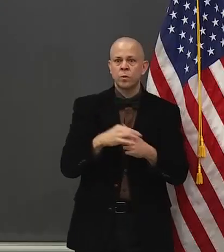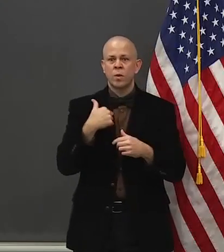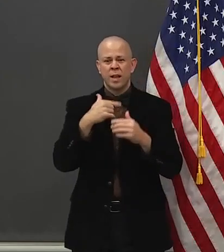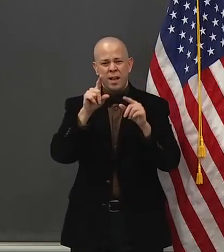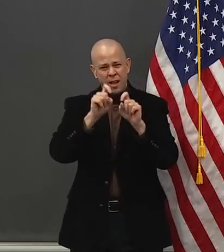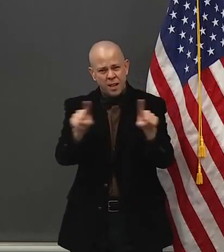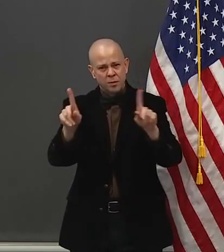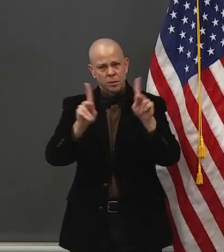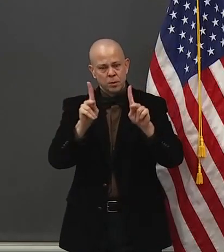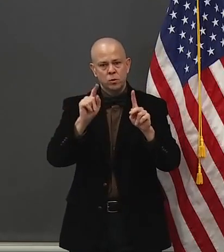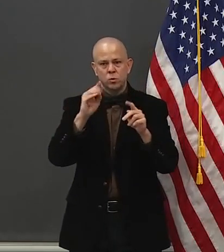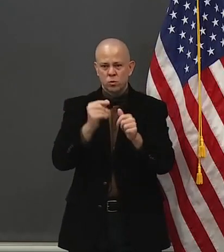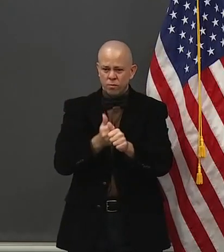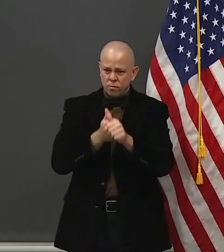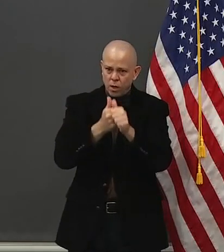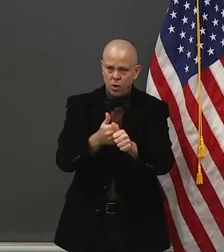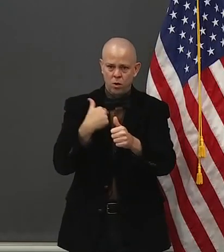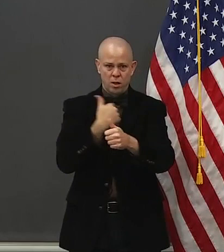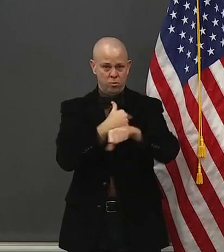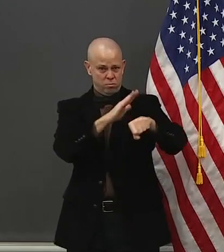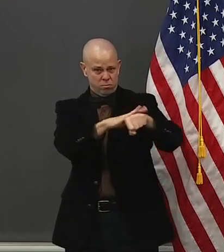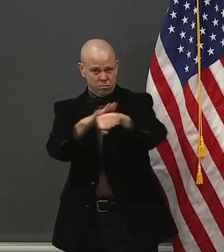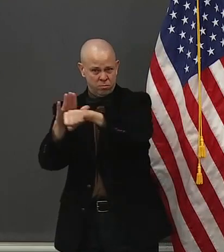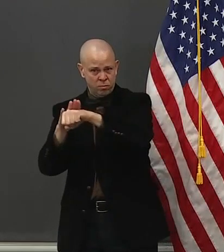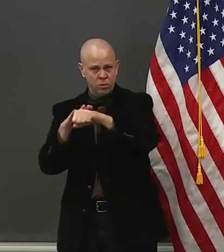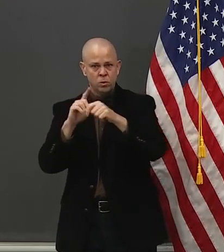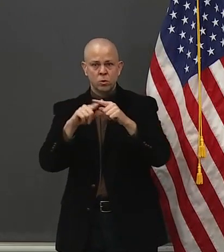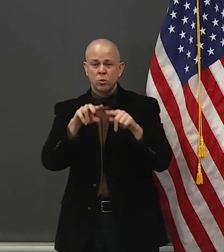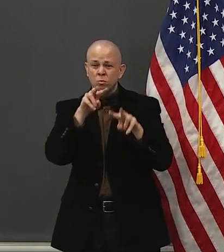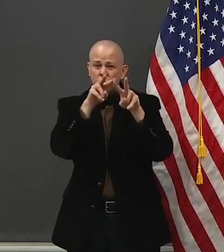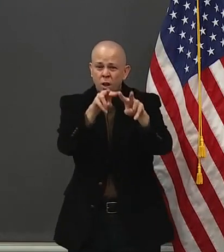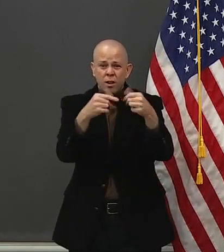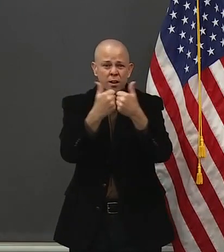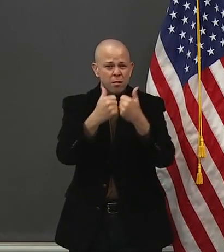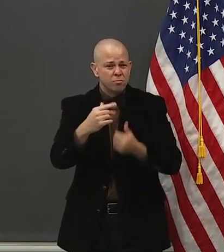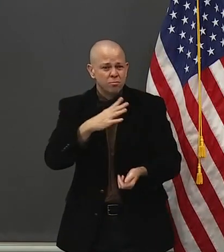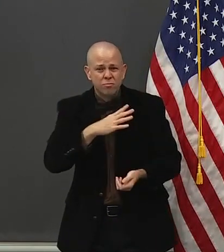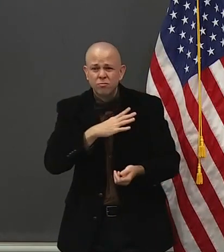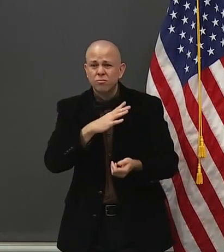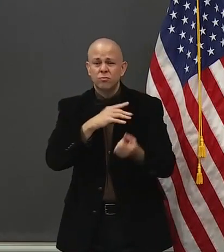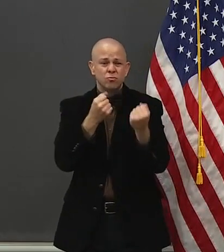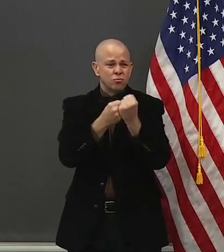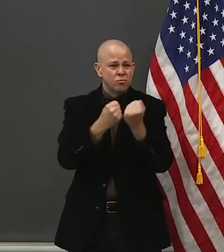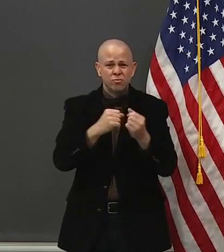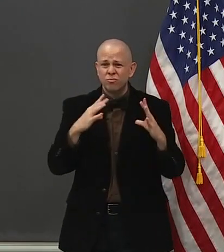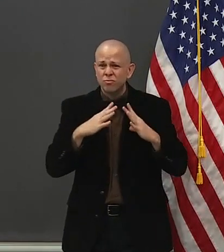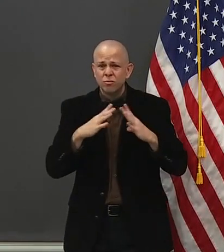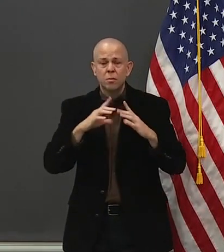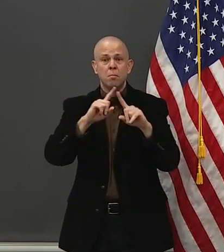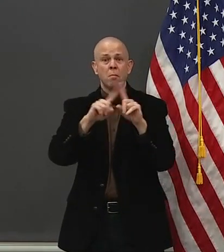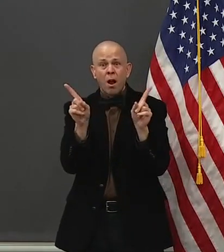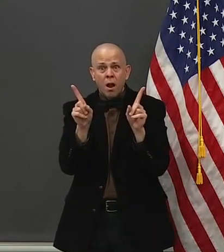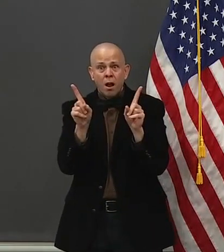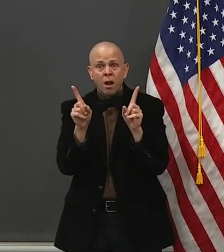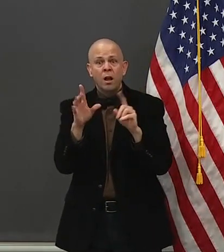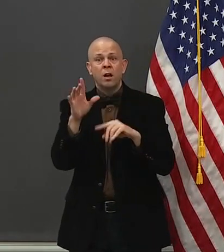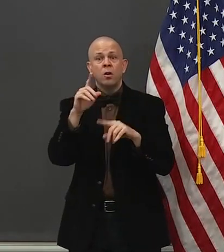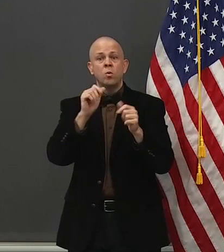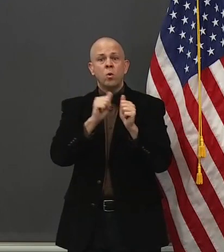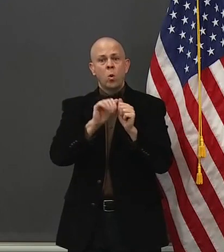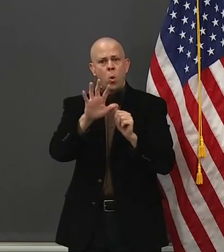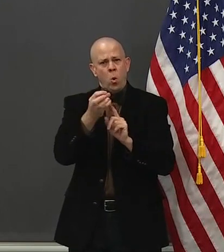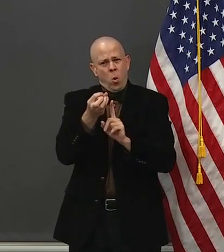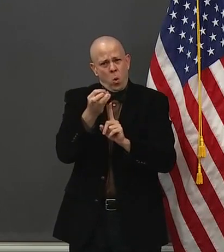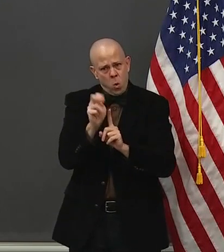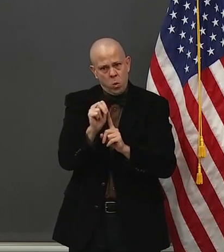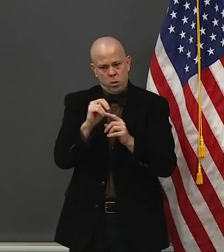we ask them to watch the game, to cheer their team on, but we ask them to do so with members of their own household,